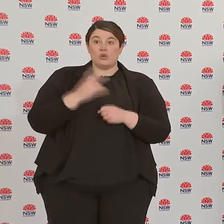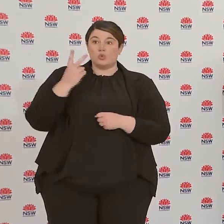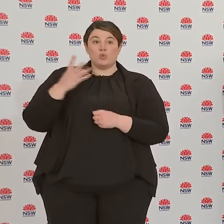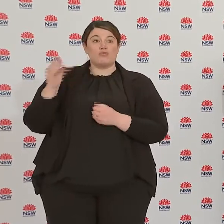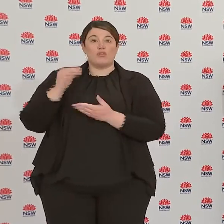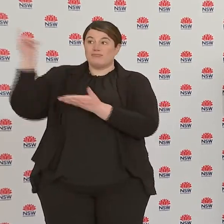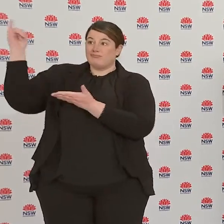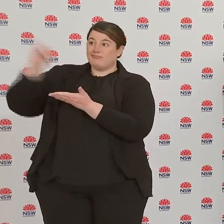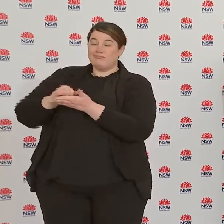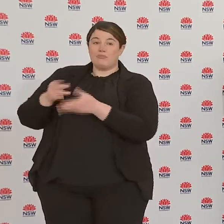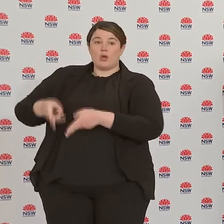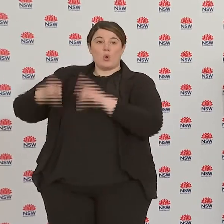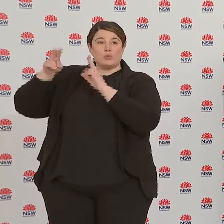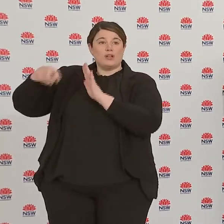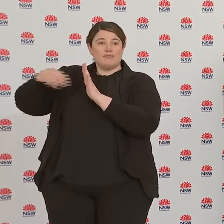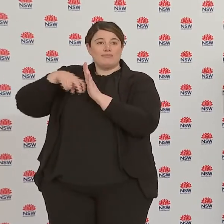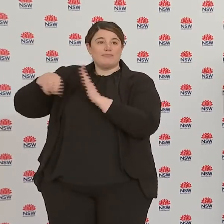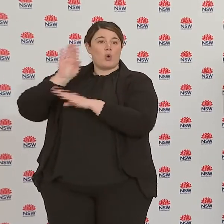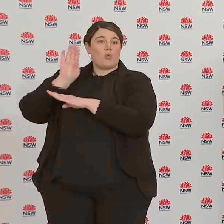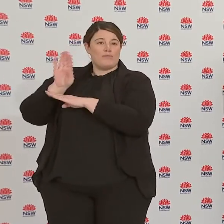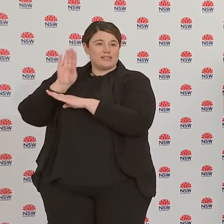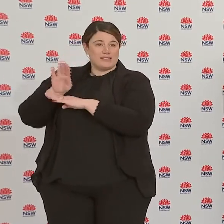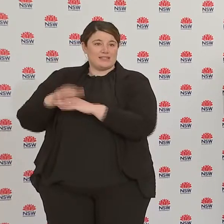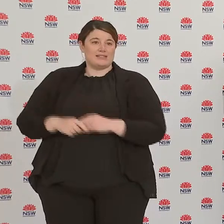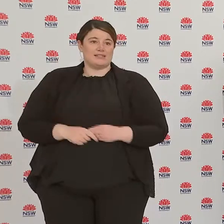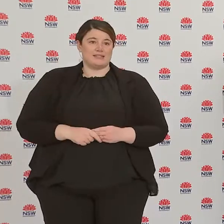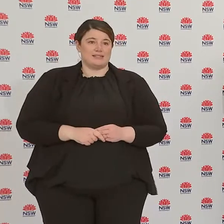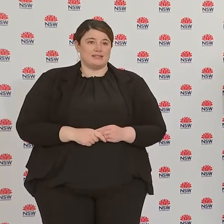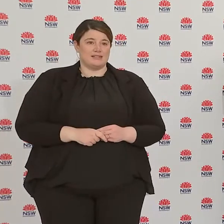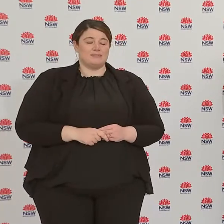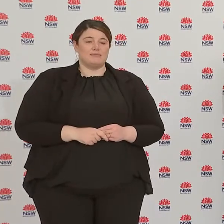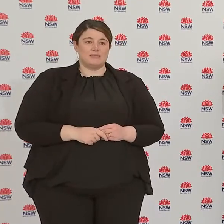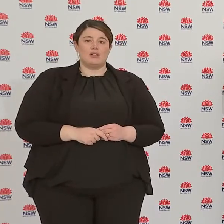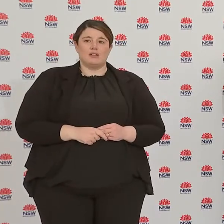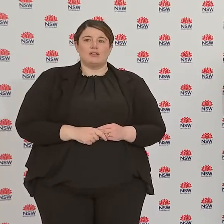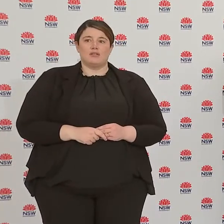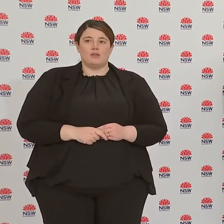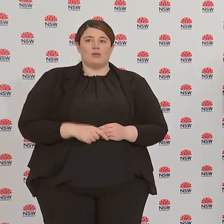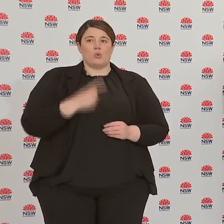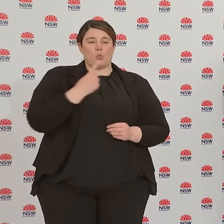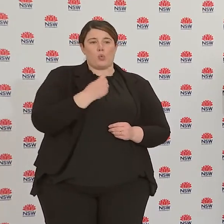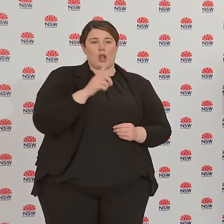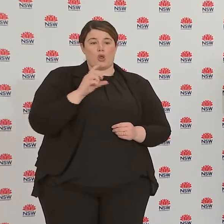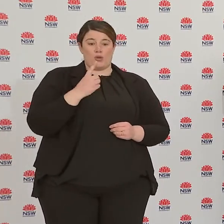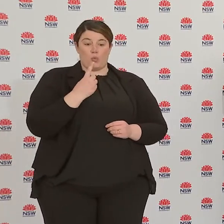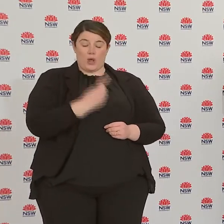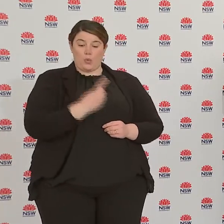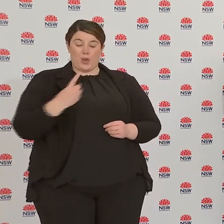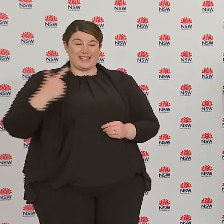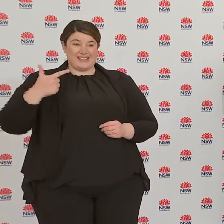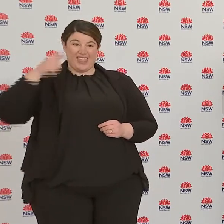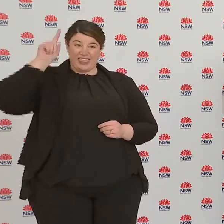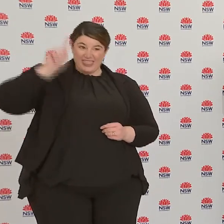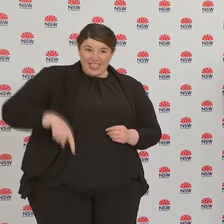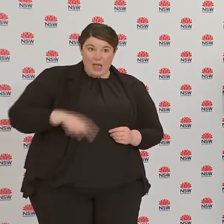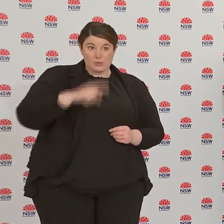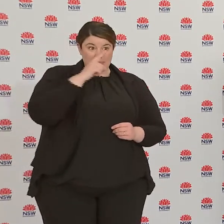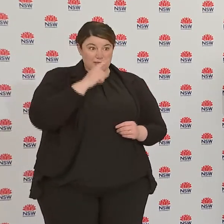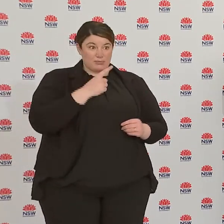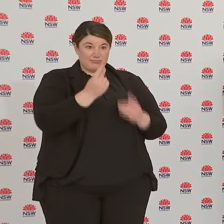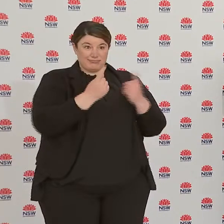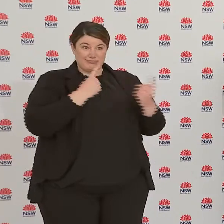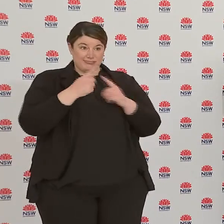acquired. A record of 117,009 tests. Now, can I just thank the community and also the pathology companies